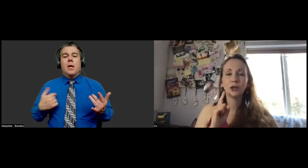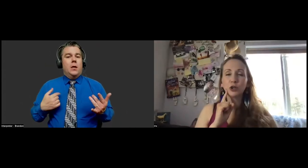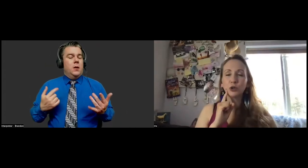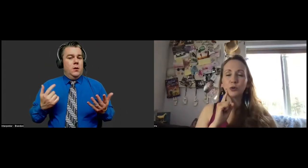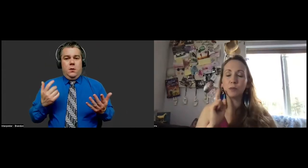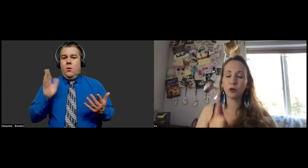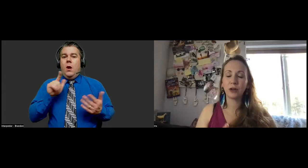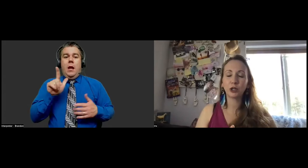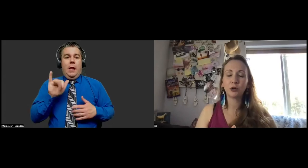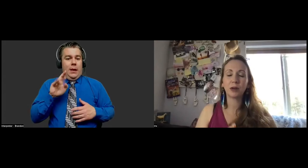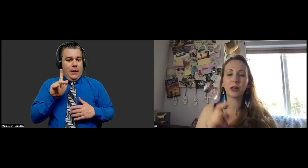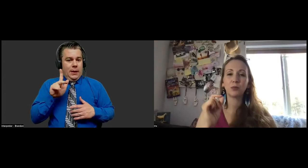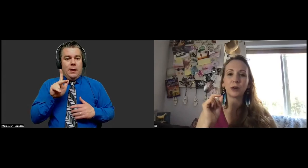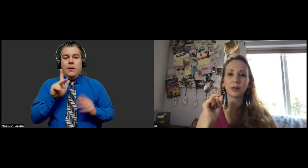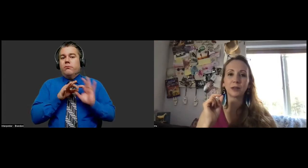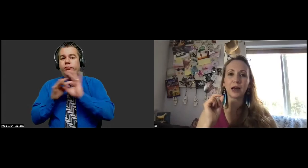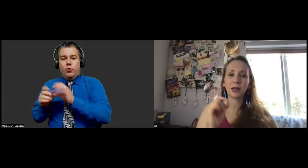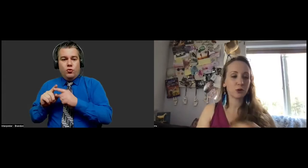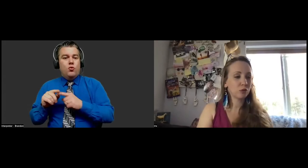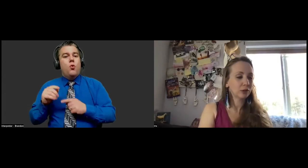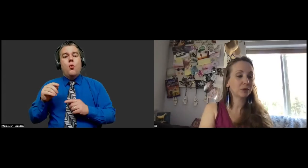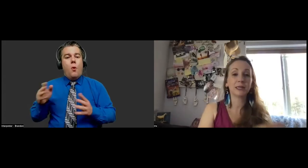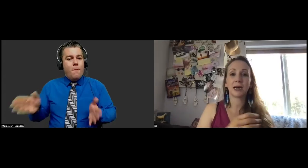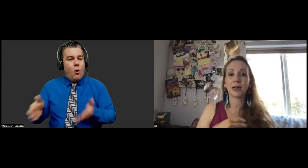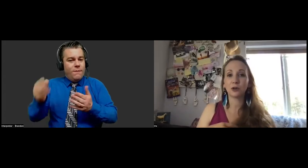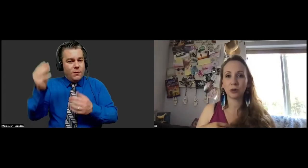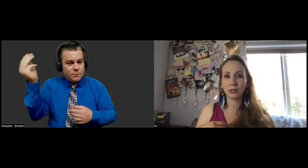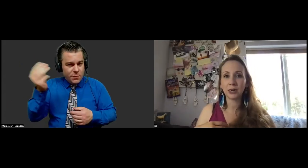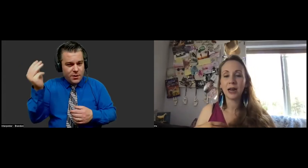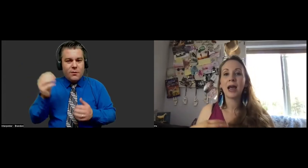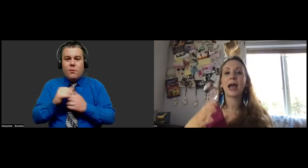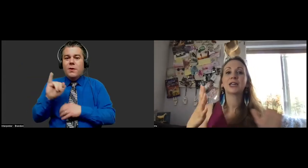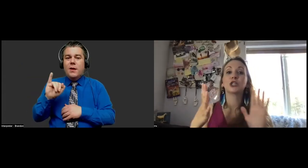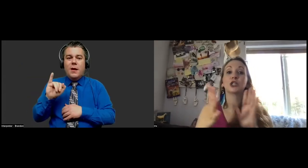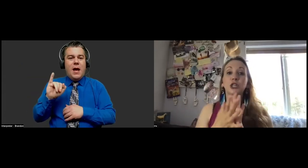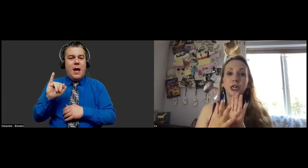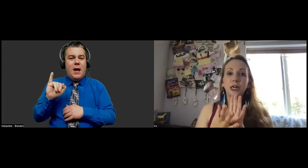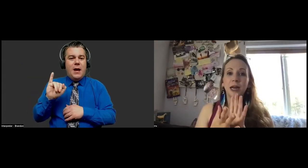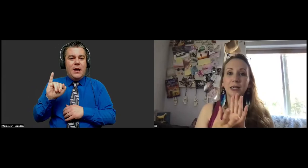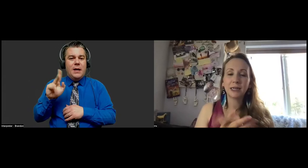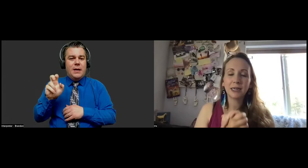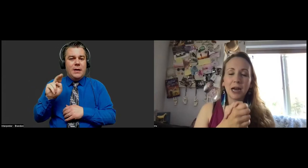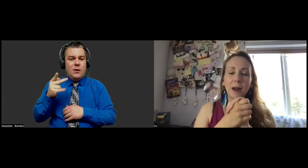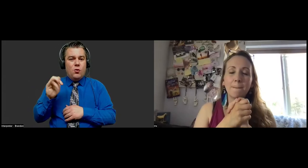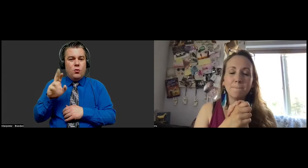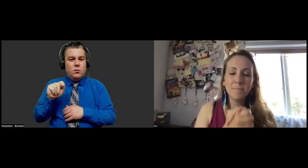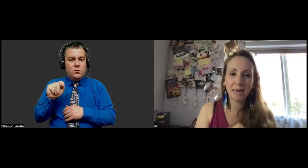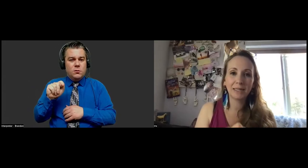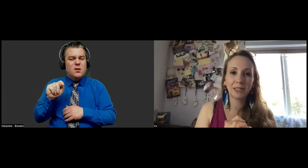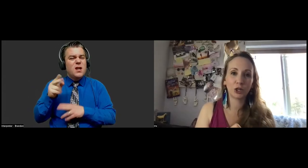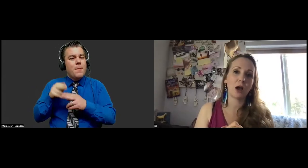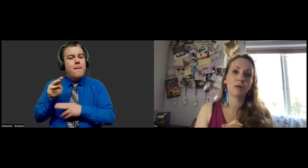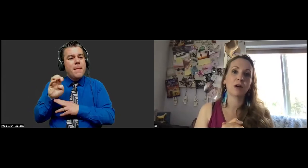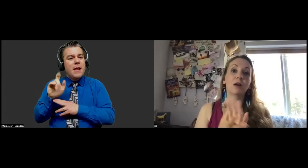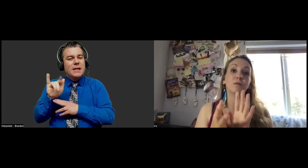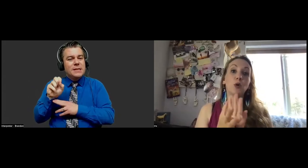link to the Motivational Monday with Melissa Eichenhorst. And she did an